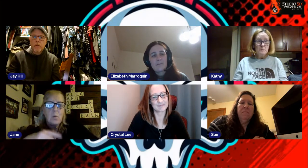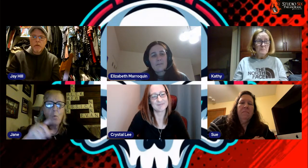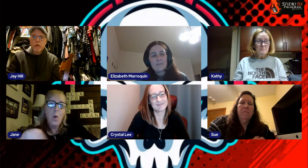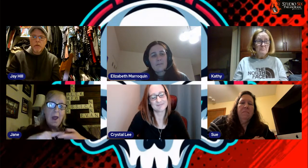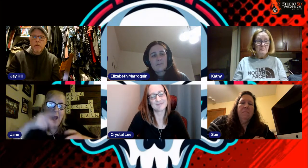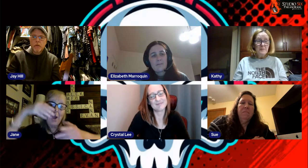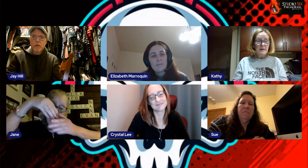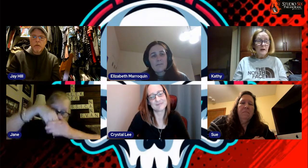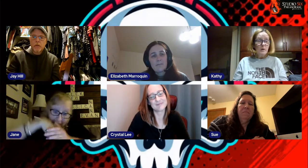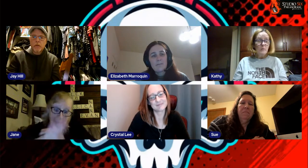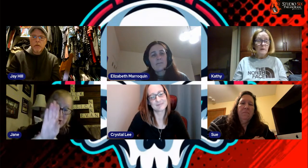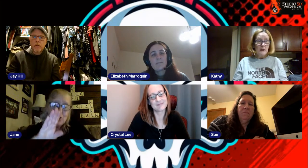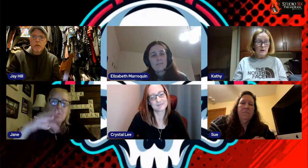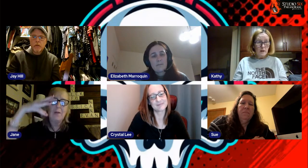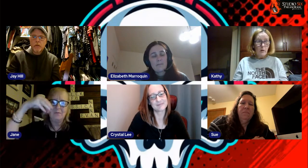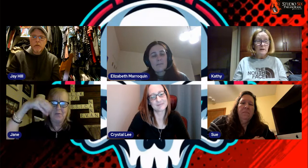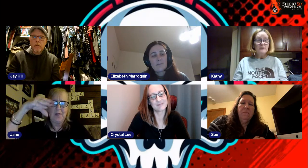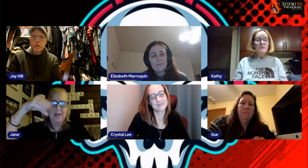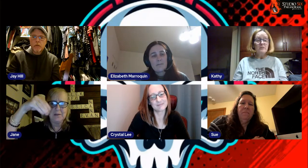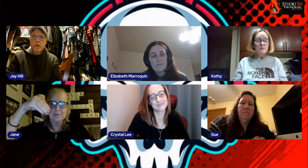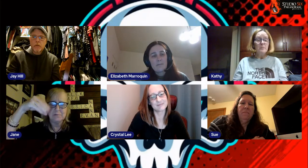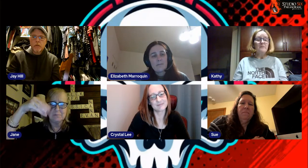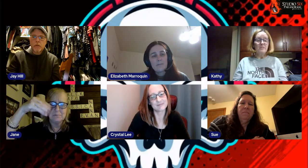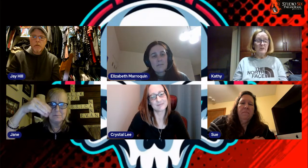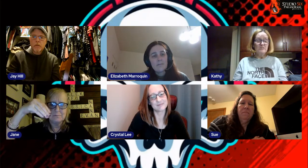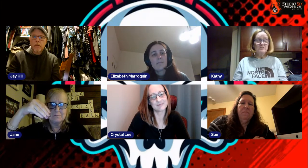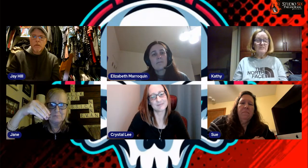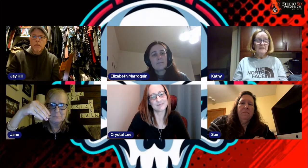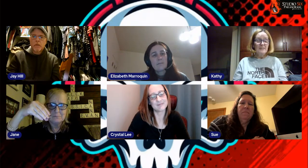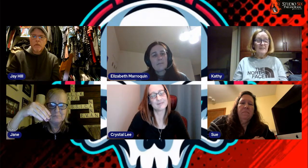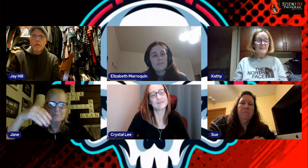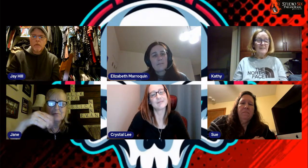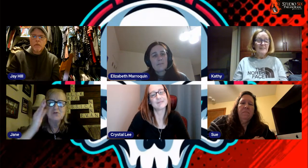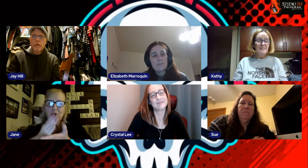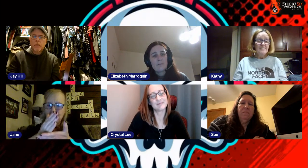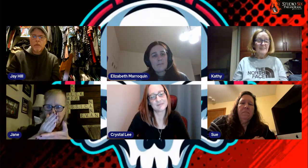too. When I can go into the room, it flickers.